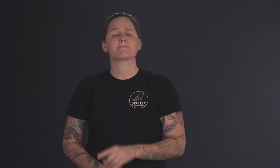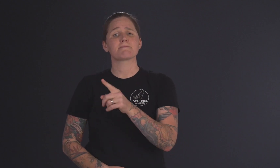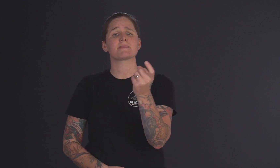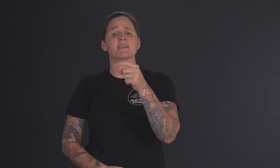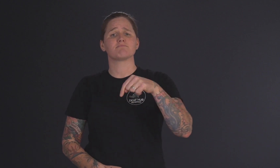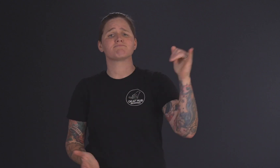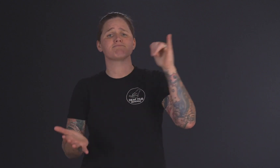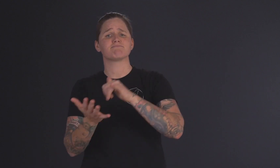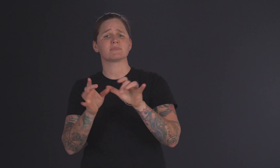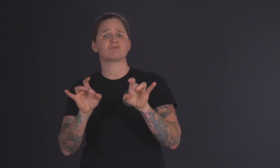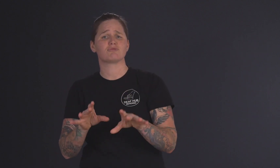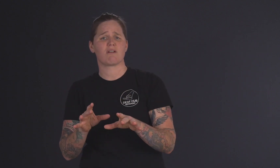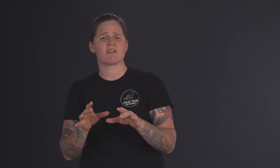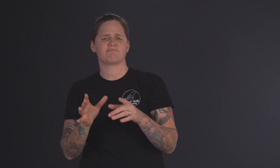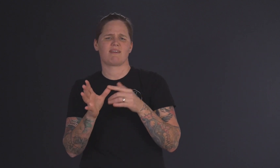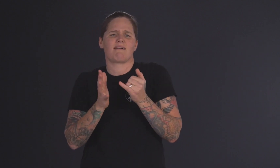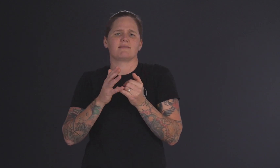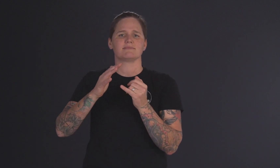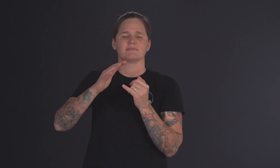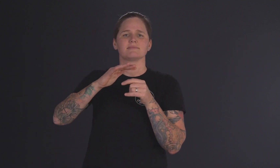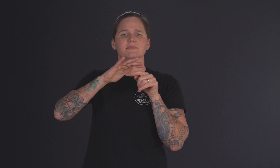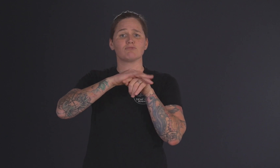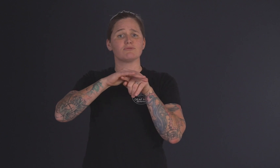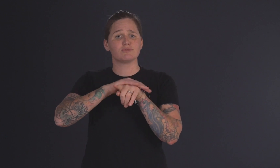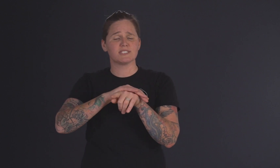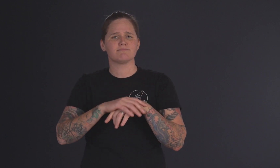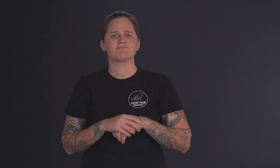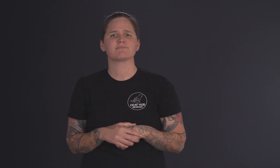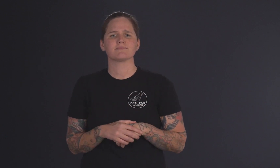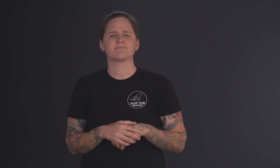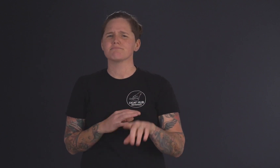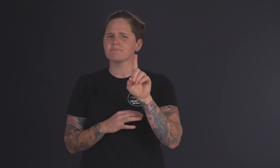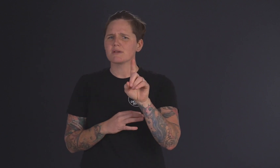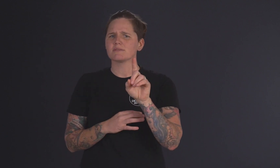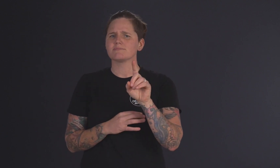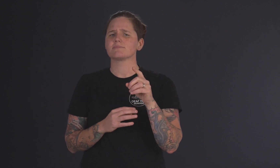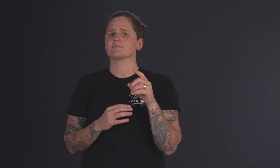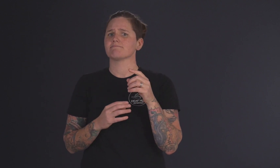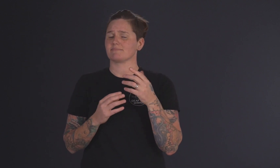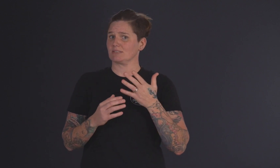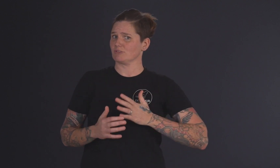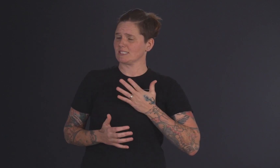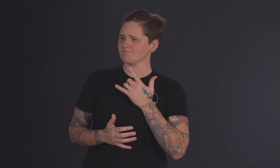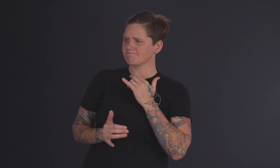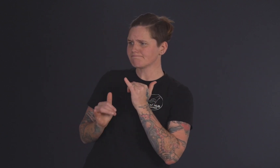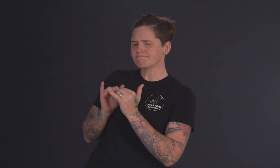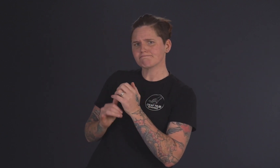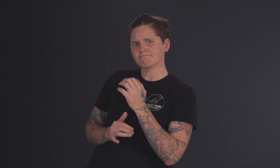Innocent first arrived as a refugee, and he shared with us his experience of arriving into the country and being examined